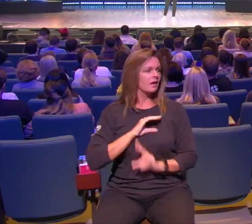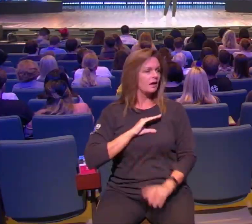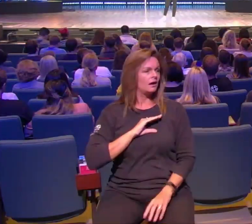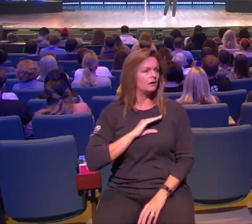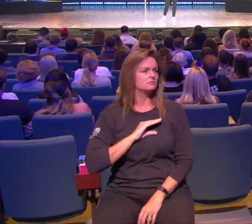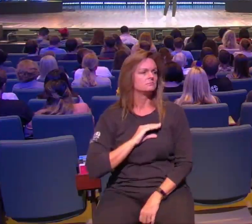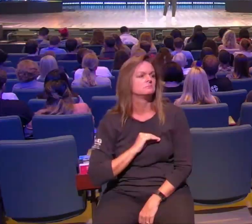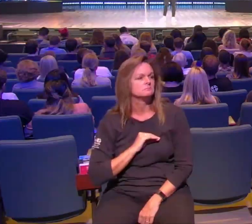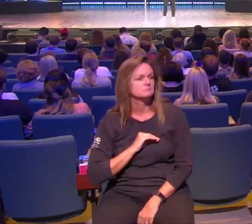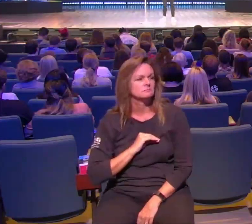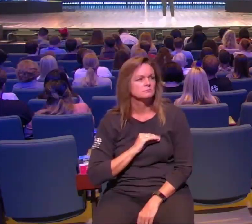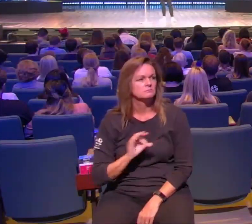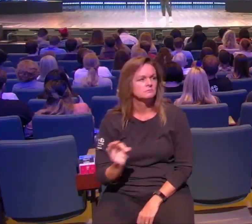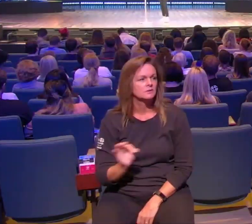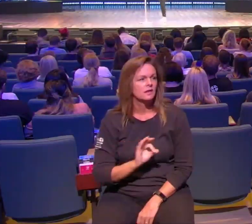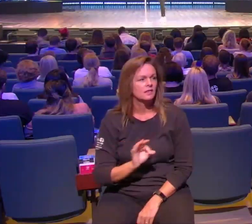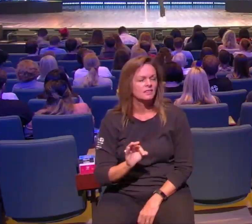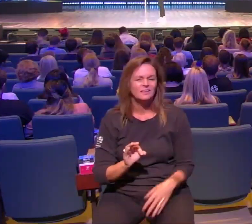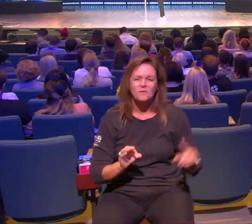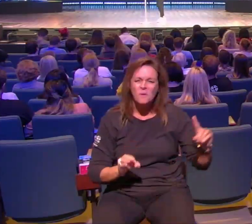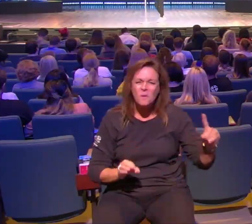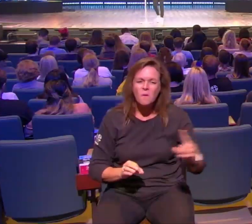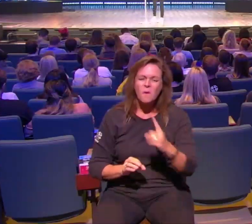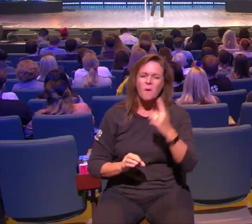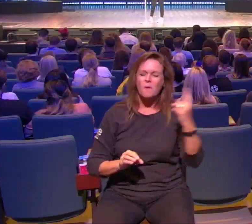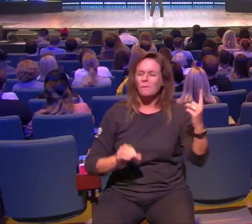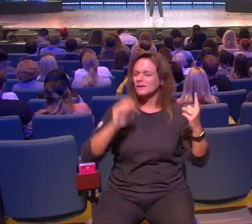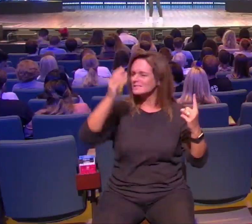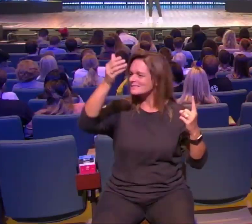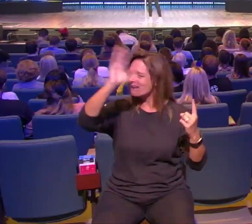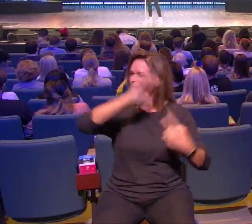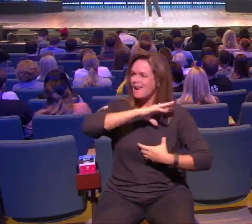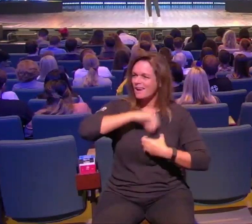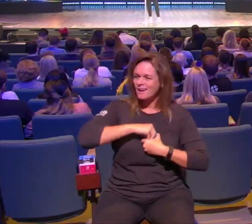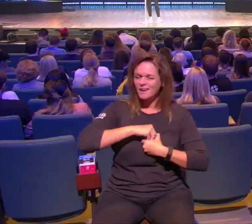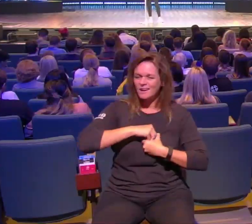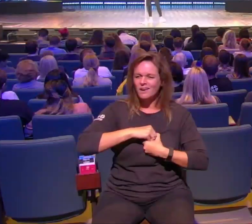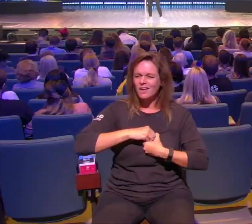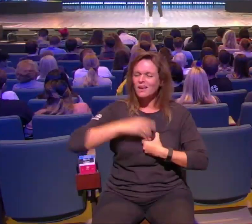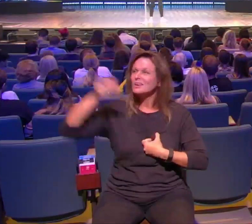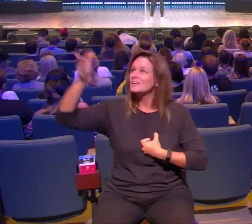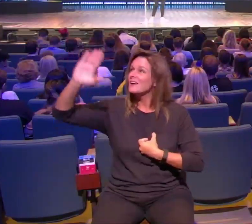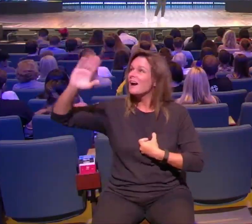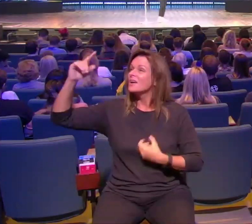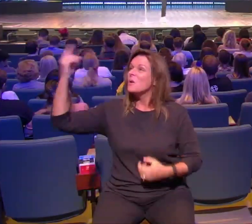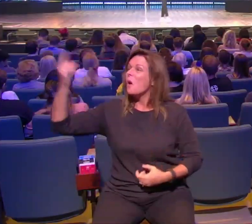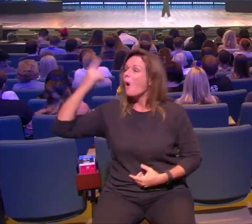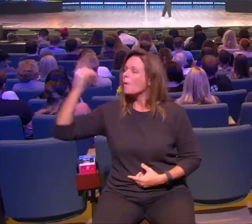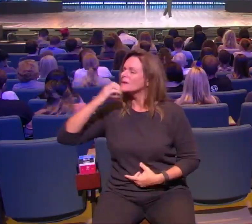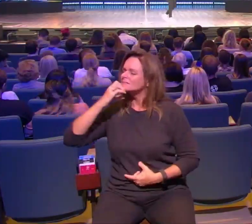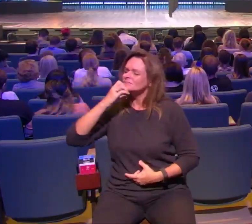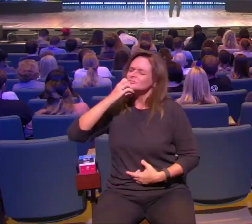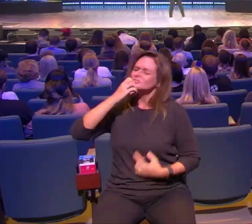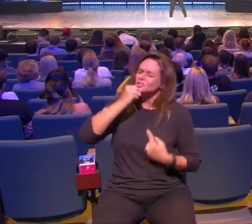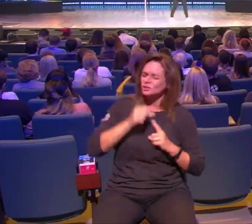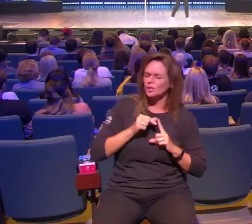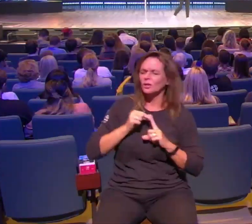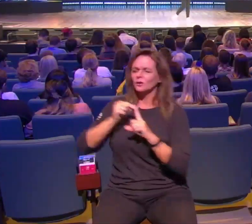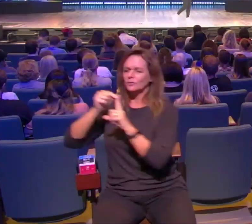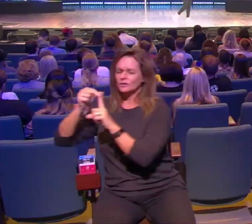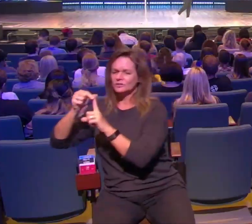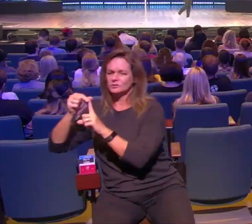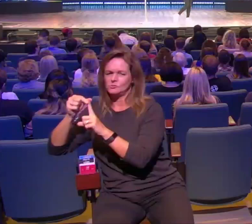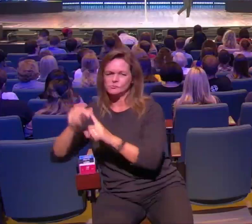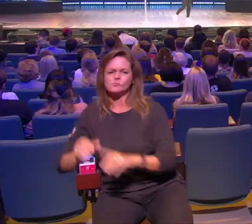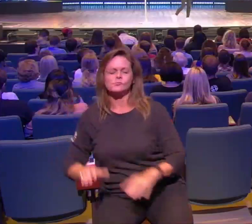count you out, God always counts you in. See, in verse 5, it says that Moses brought their case before the Lord. The Lord